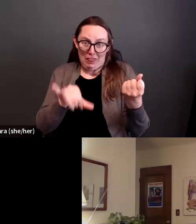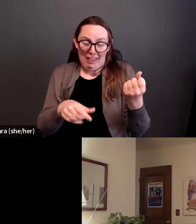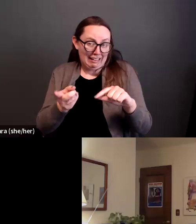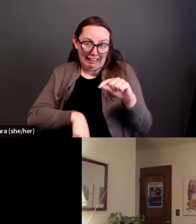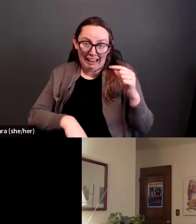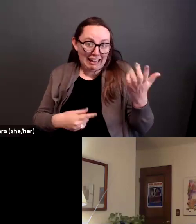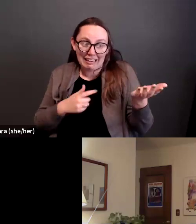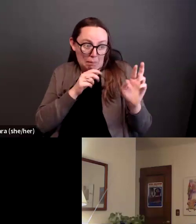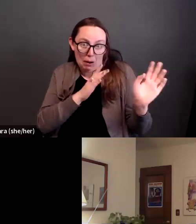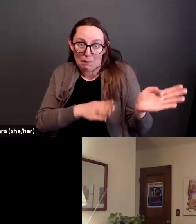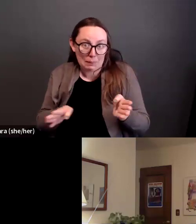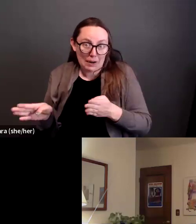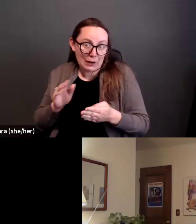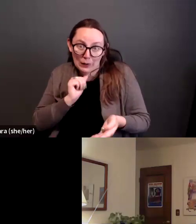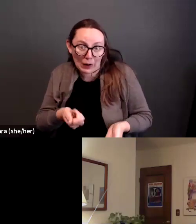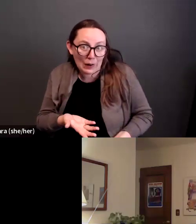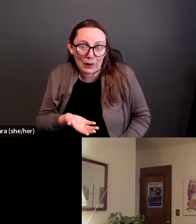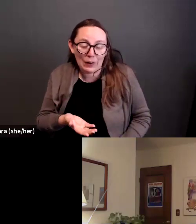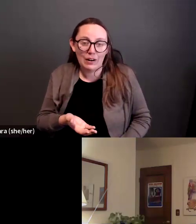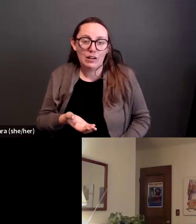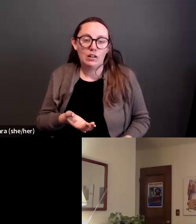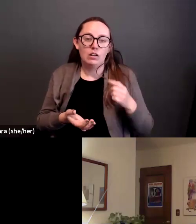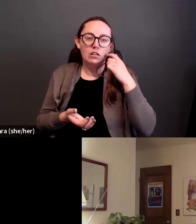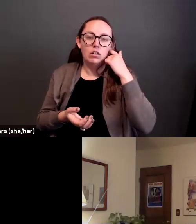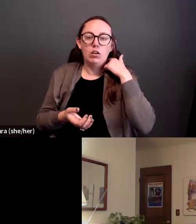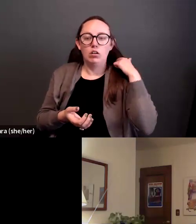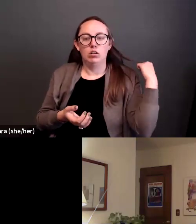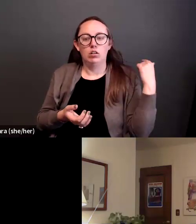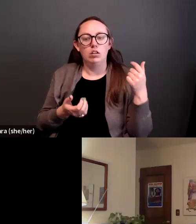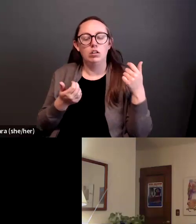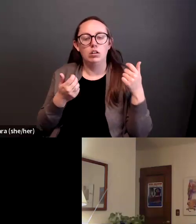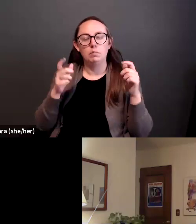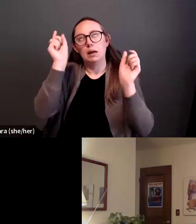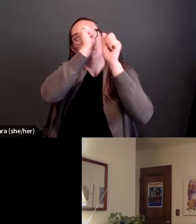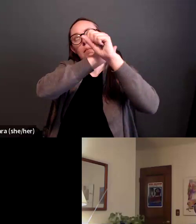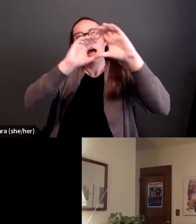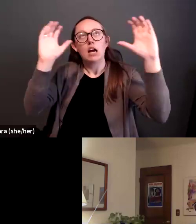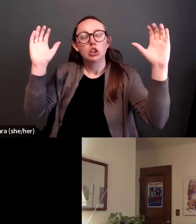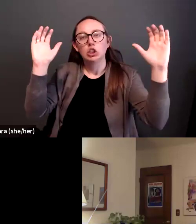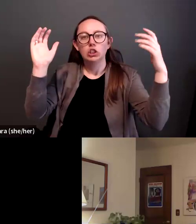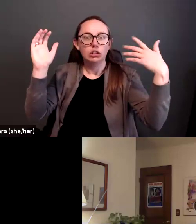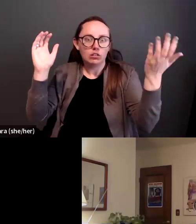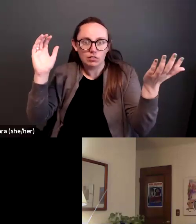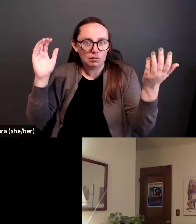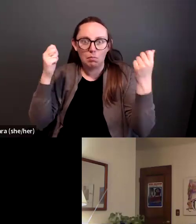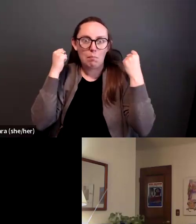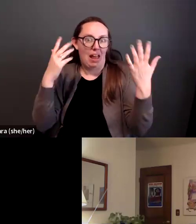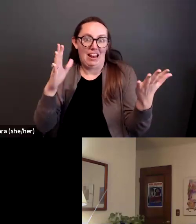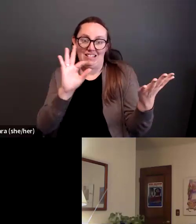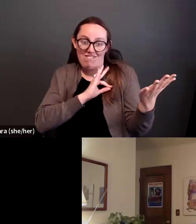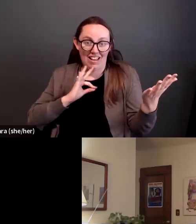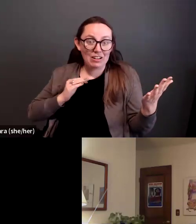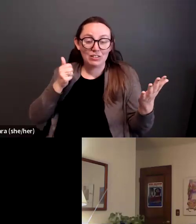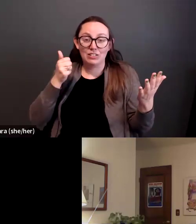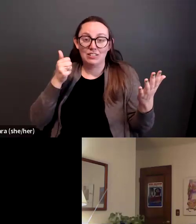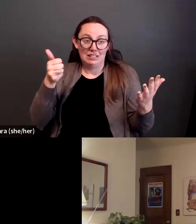And I can imagine you've got a good number of faculty who also they don't want to touch